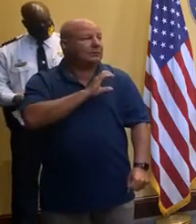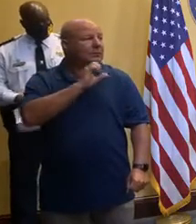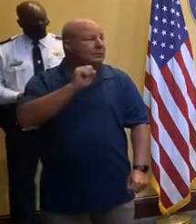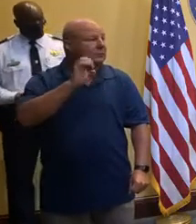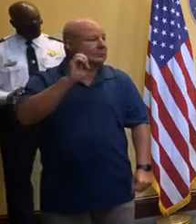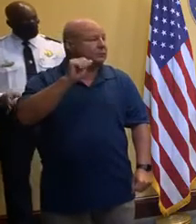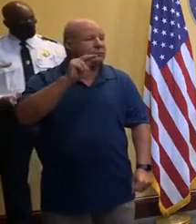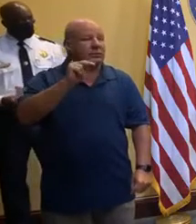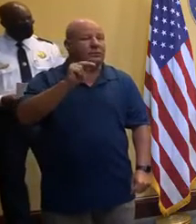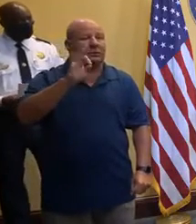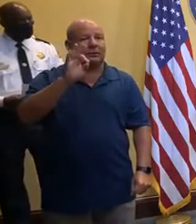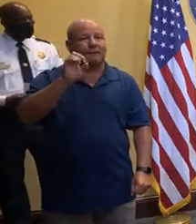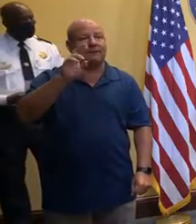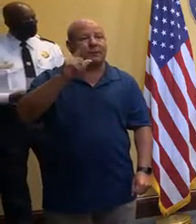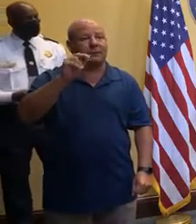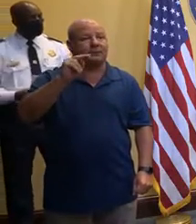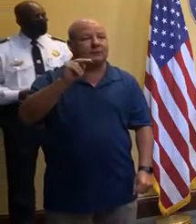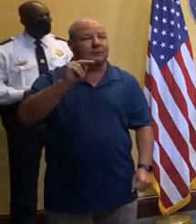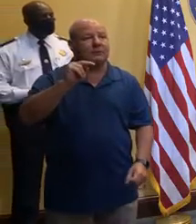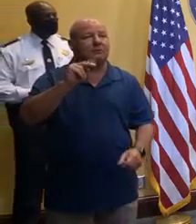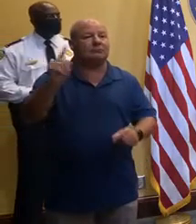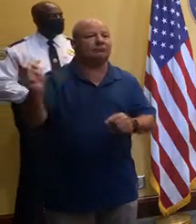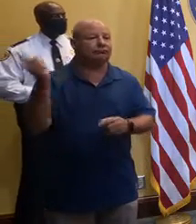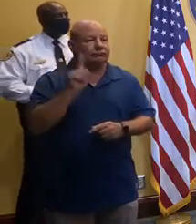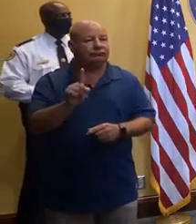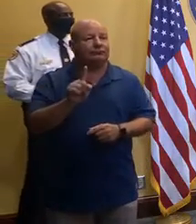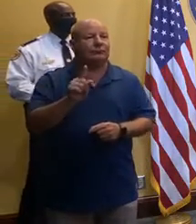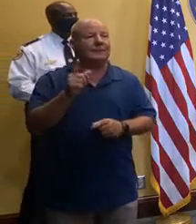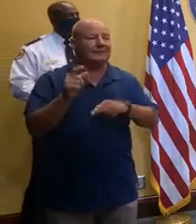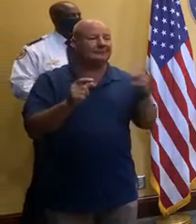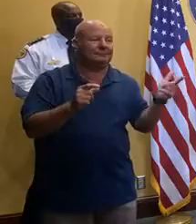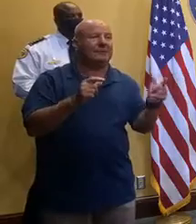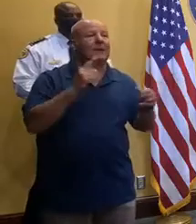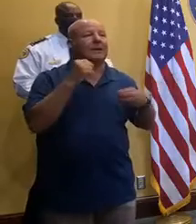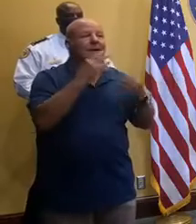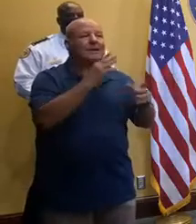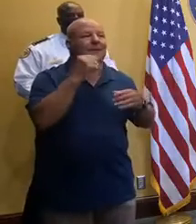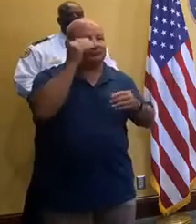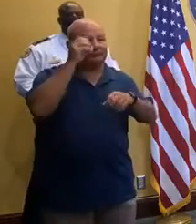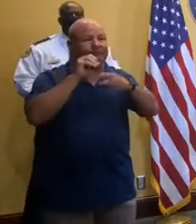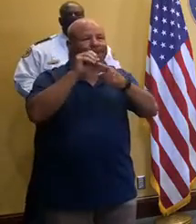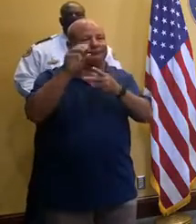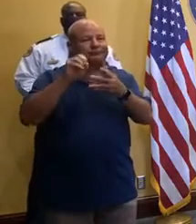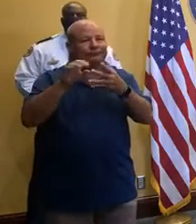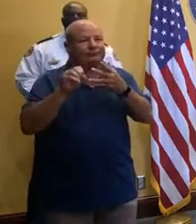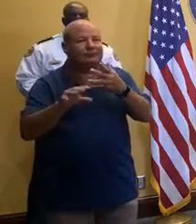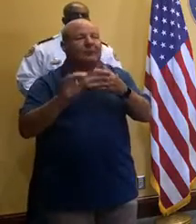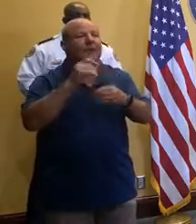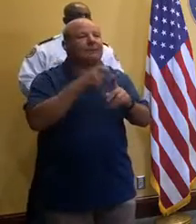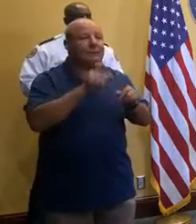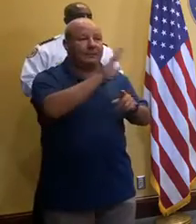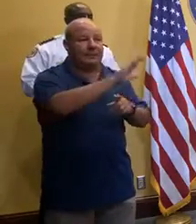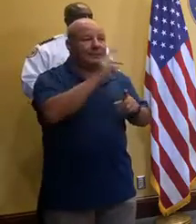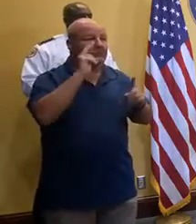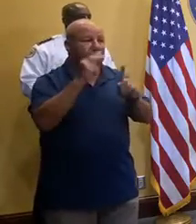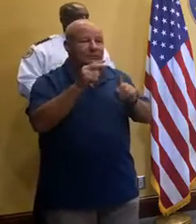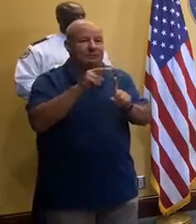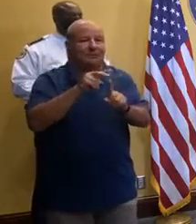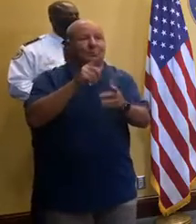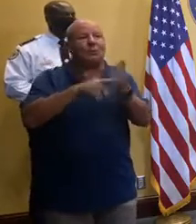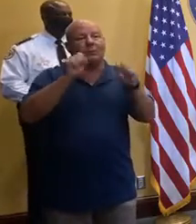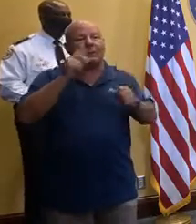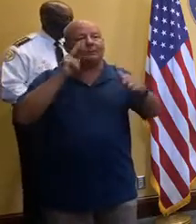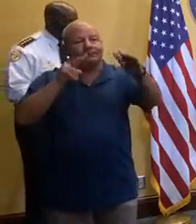Sean Ferguson, to come forward and to give you an update from his perspective and what we can anticipate over the